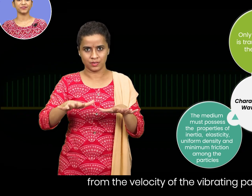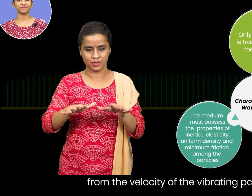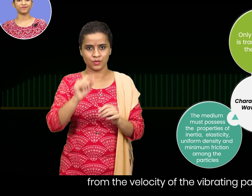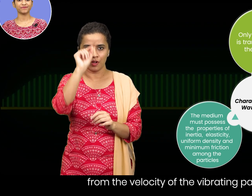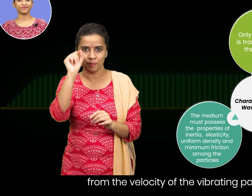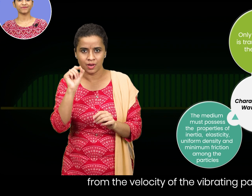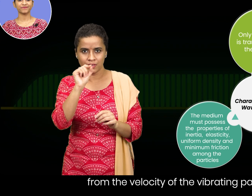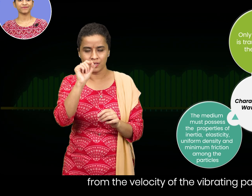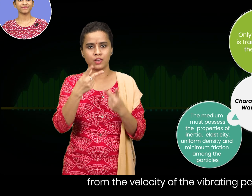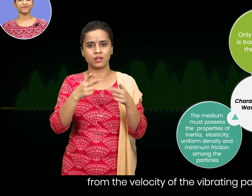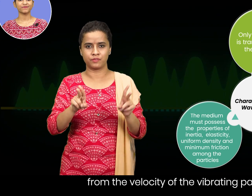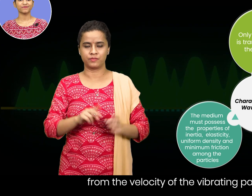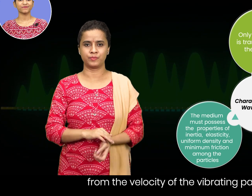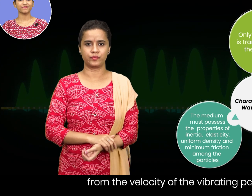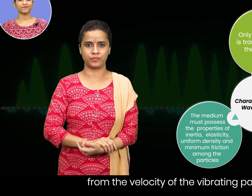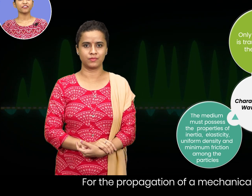particle.